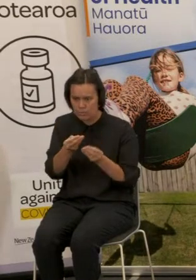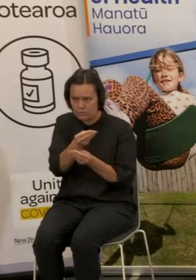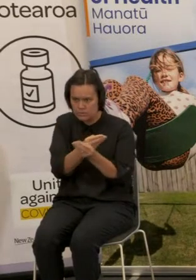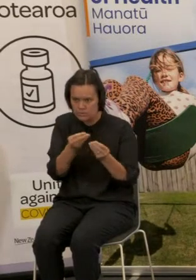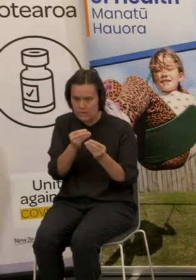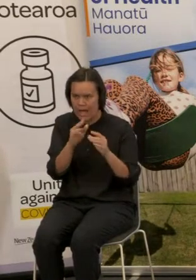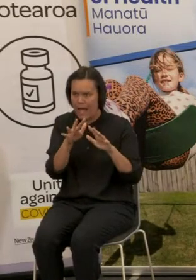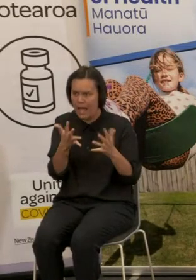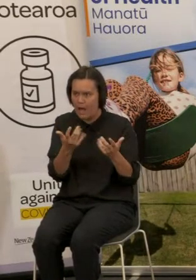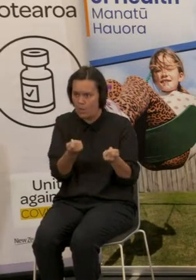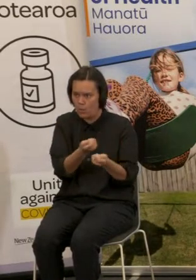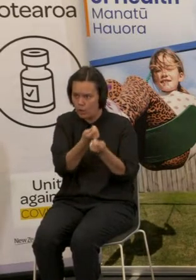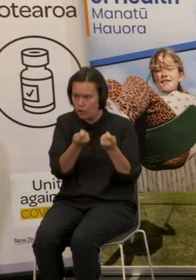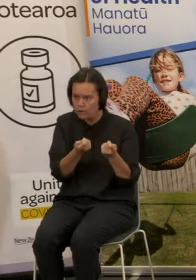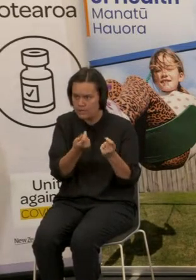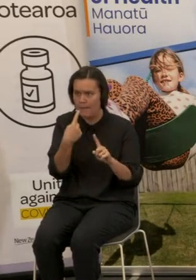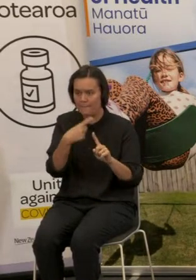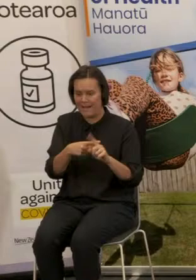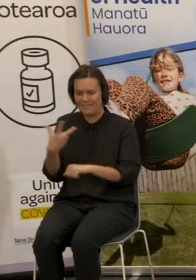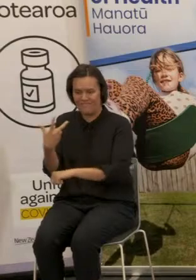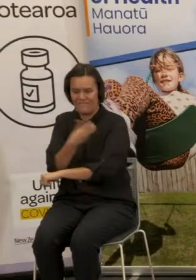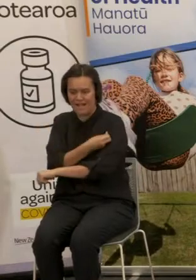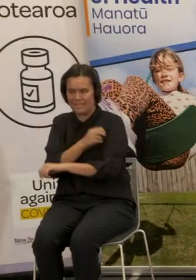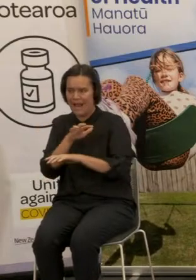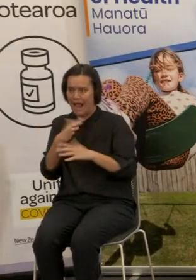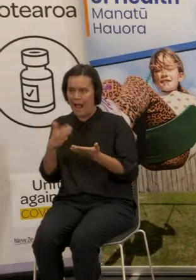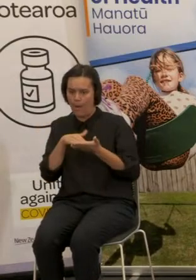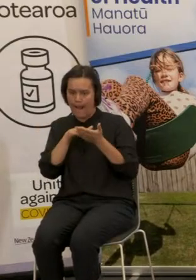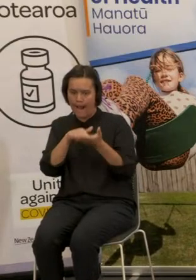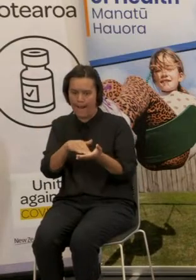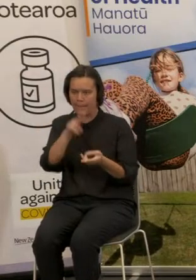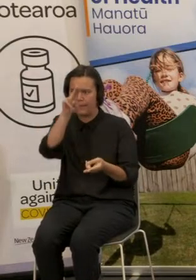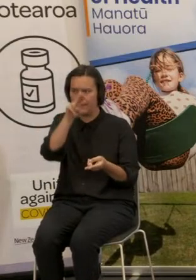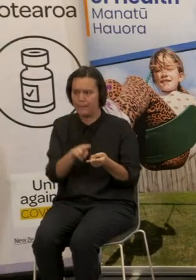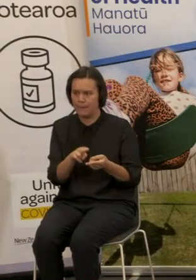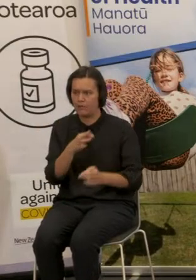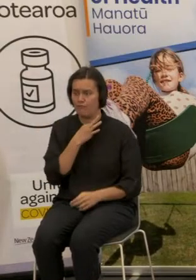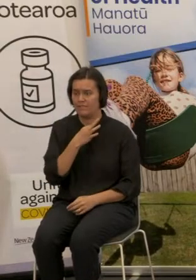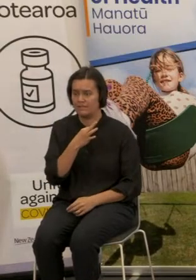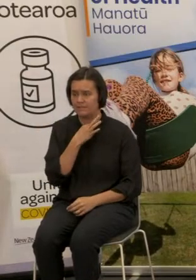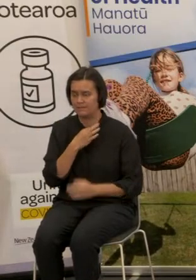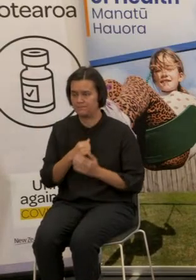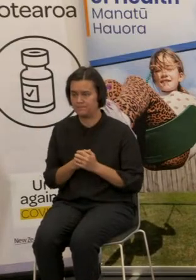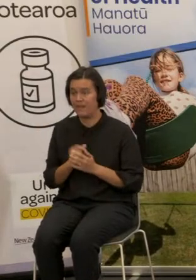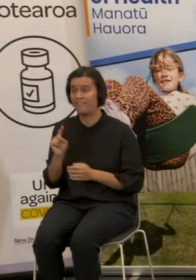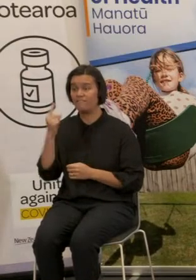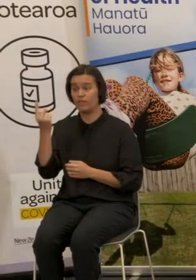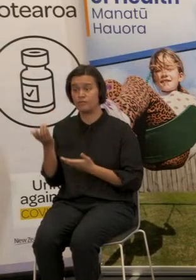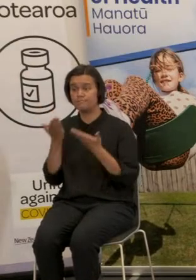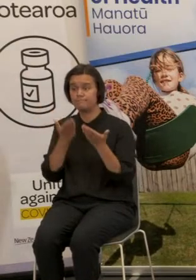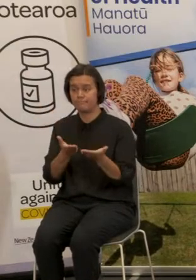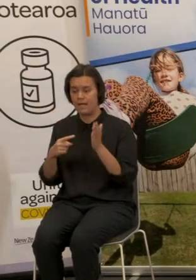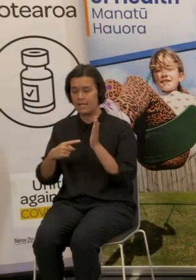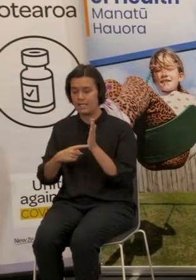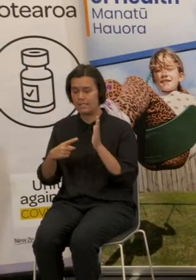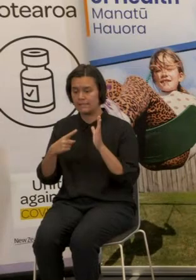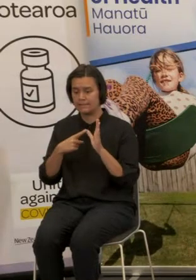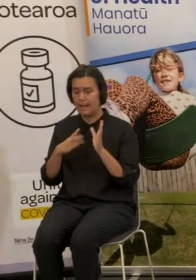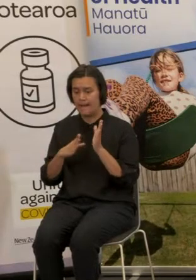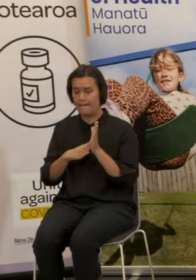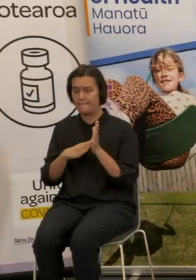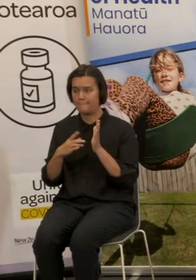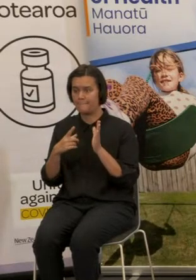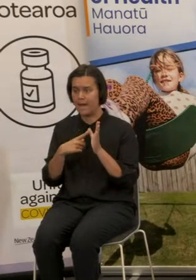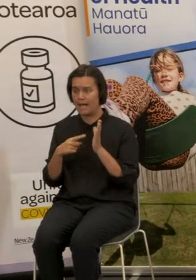of household transmission. But I want first of all to hand over to Tamati to just give an update on some of the excellent work that has been happening and that